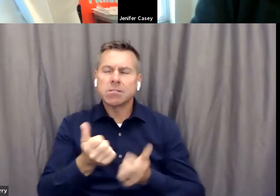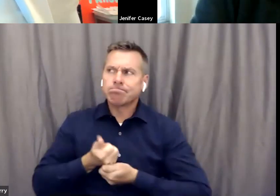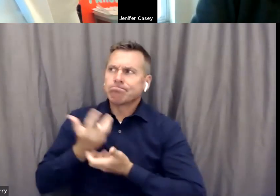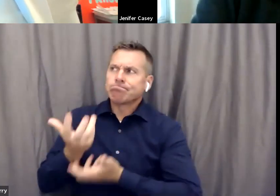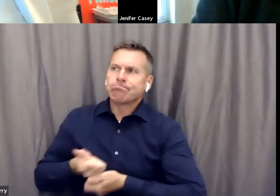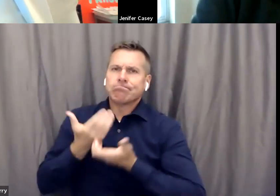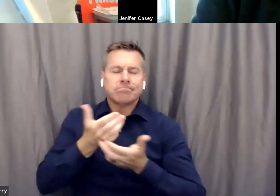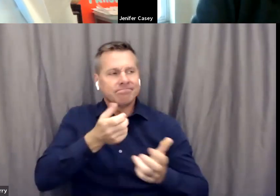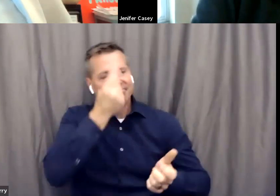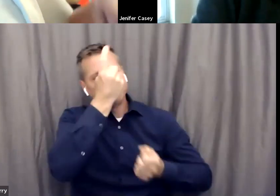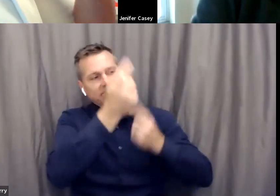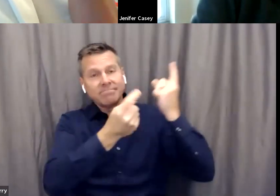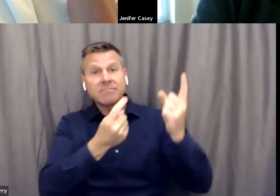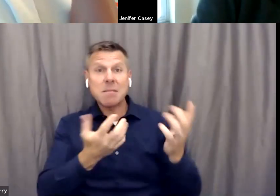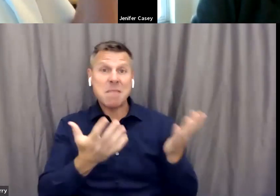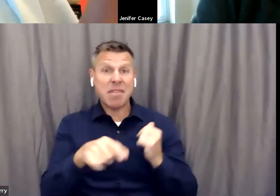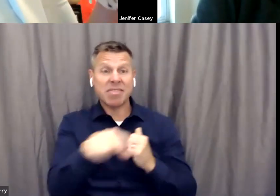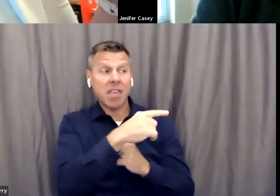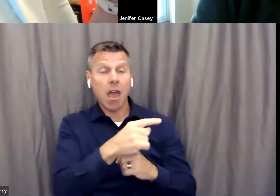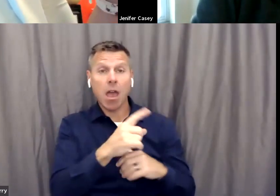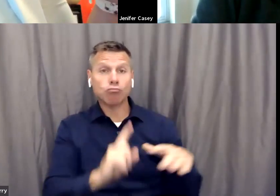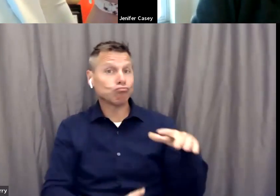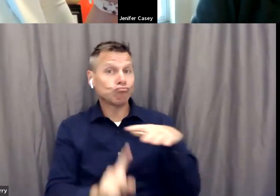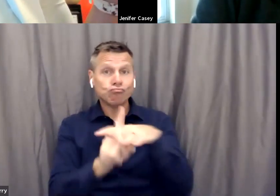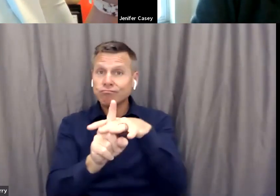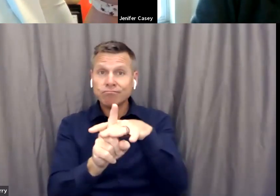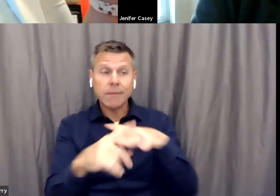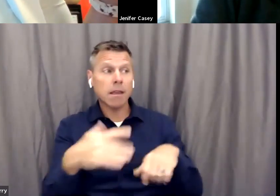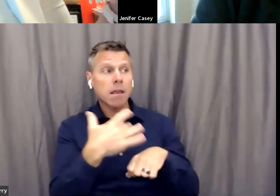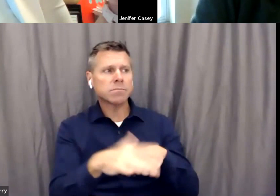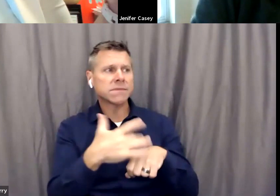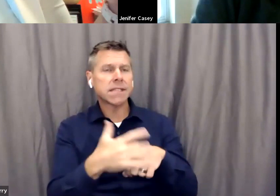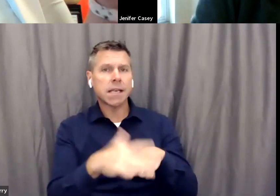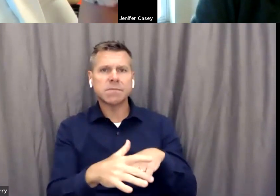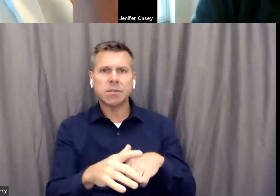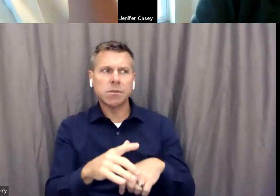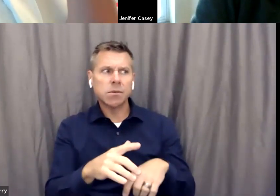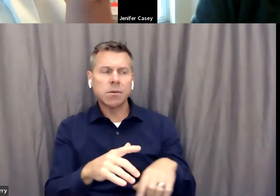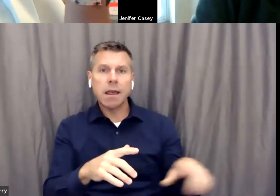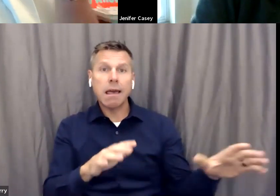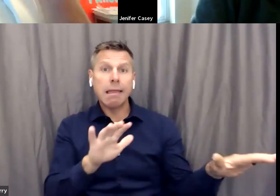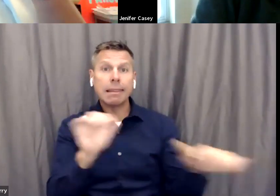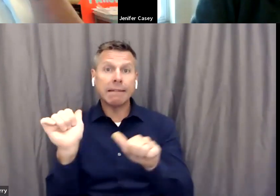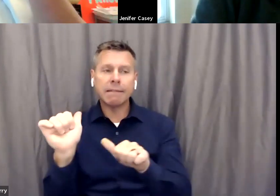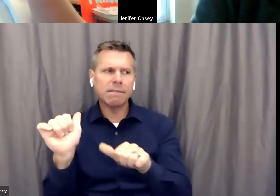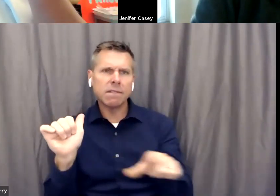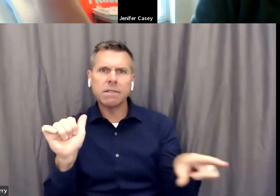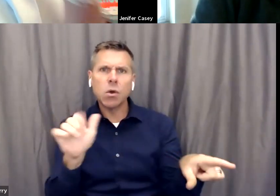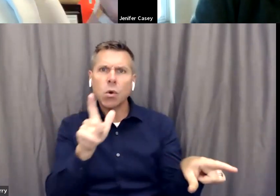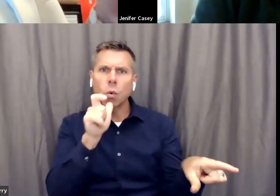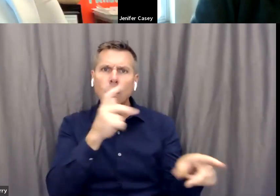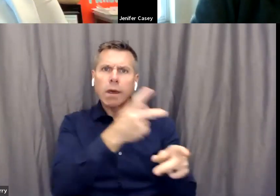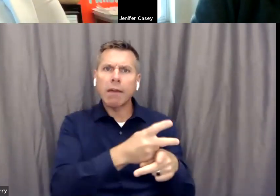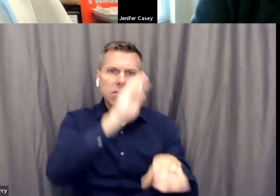when they go absent, I don't have anyone to watch my child. And a lot of times